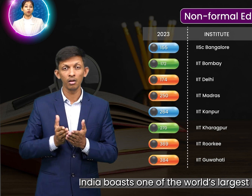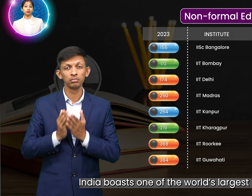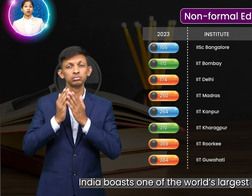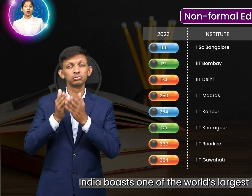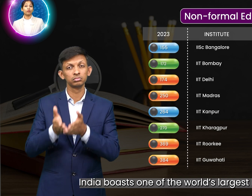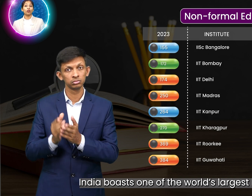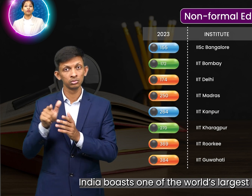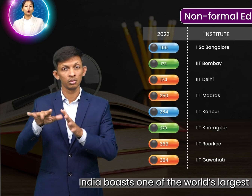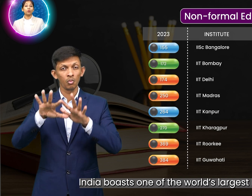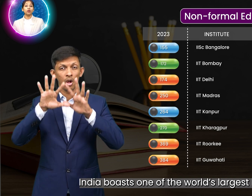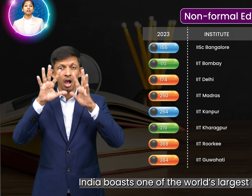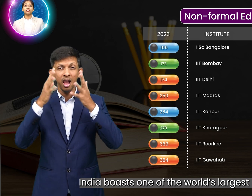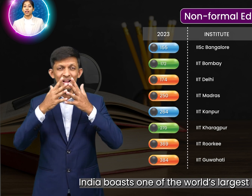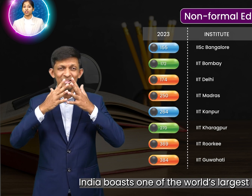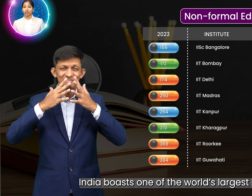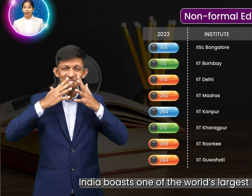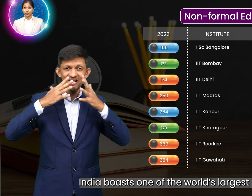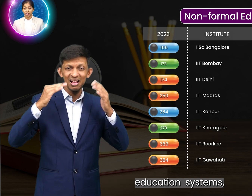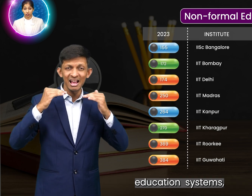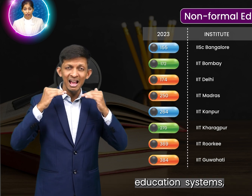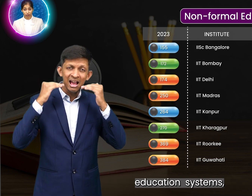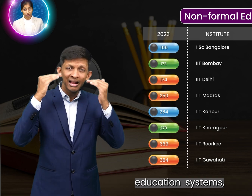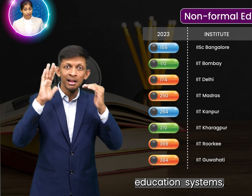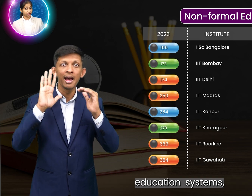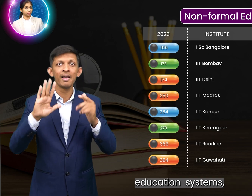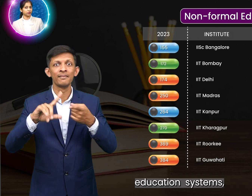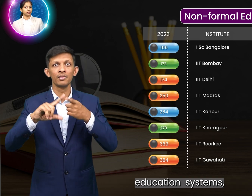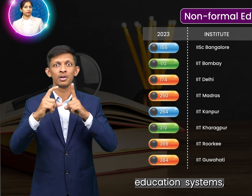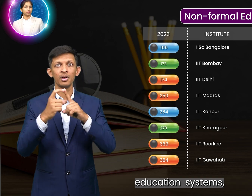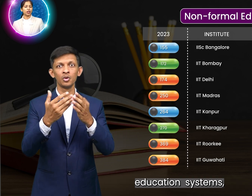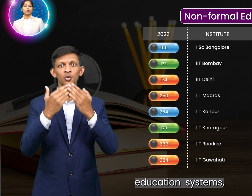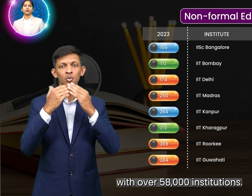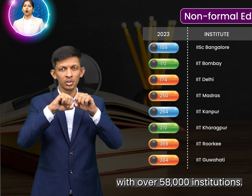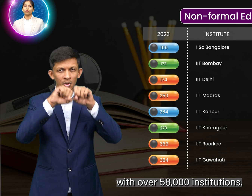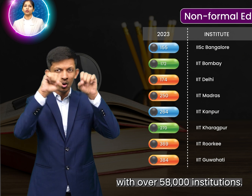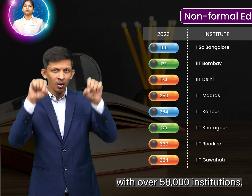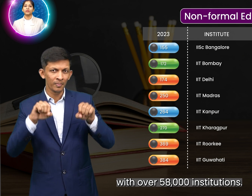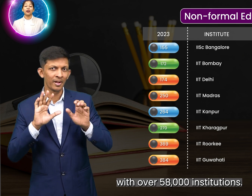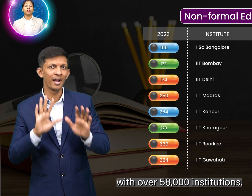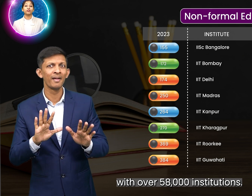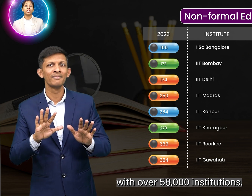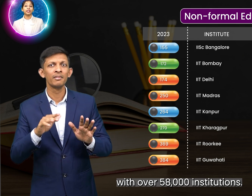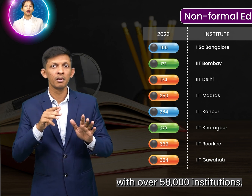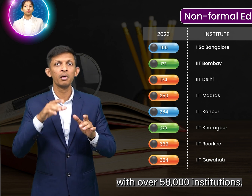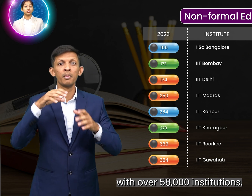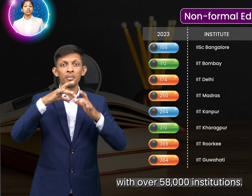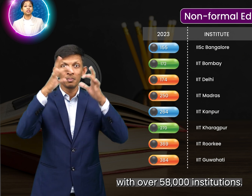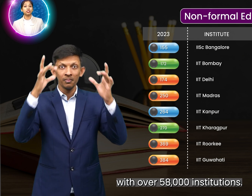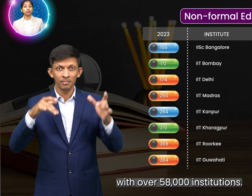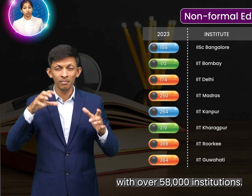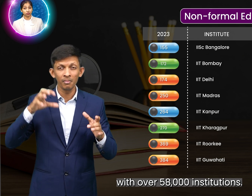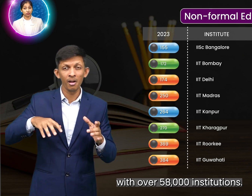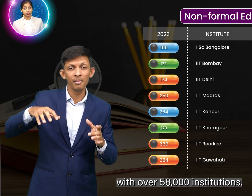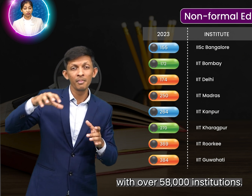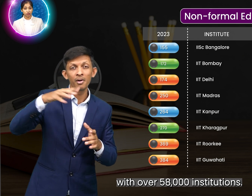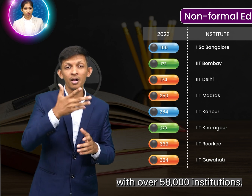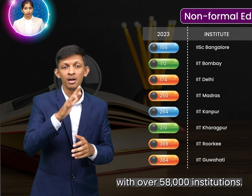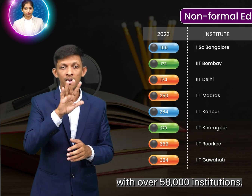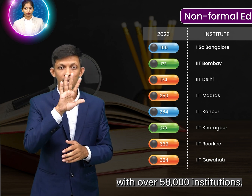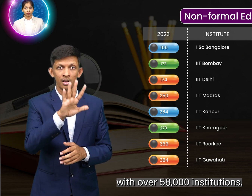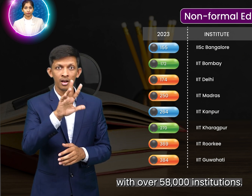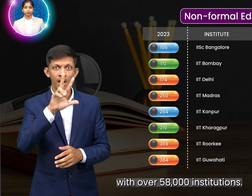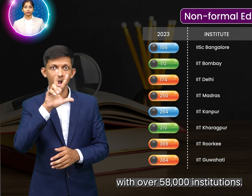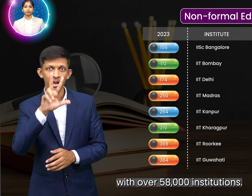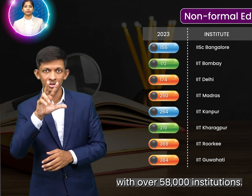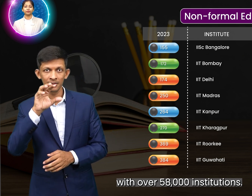India boasts one of the world's largest higher education systems, with over 58,000 institutions.